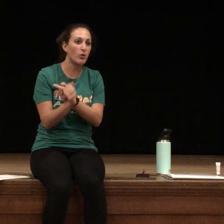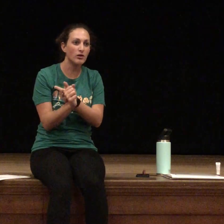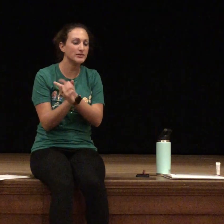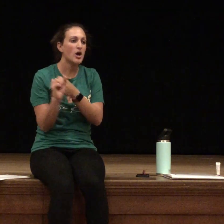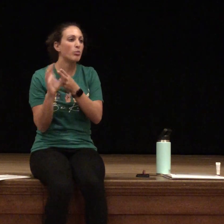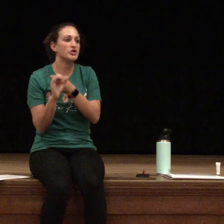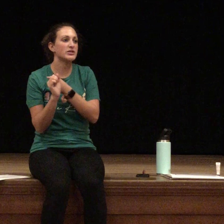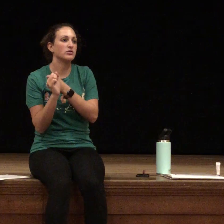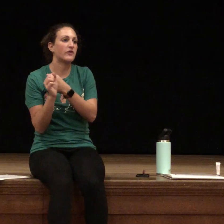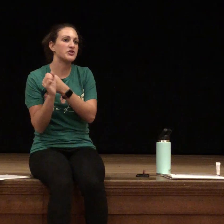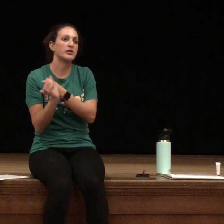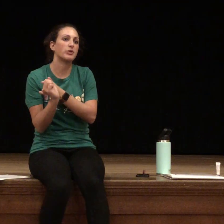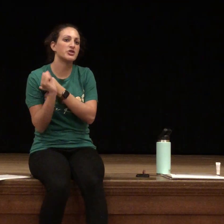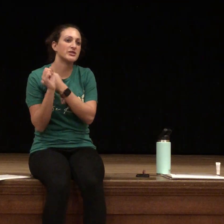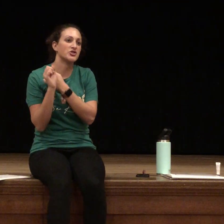world, but just those facial expressions in general.